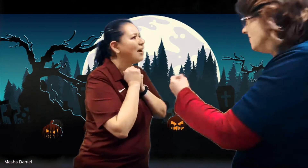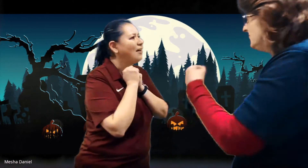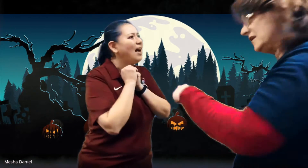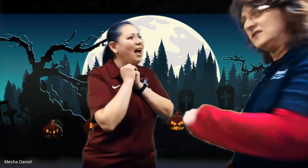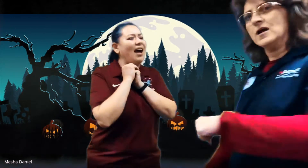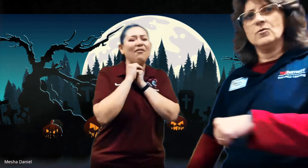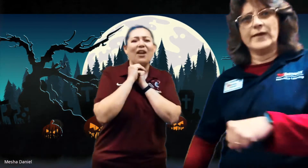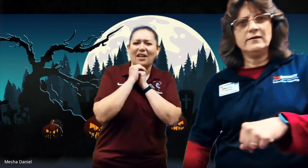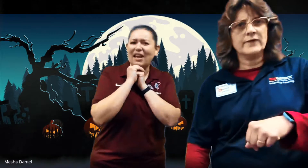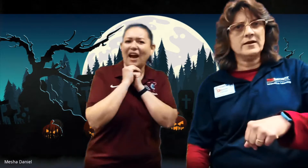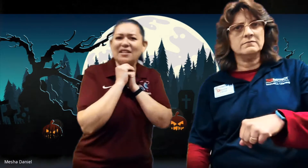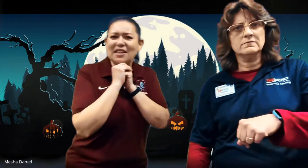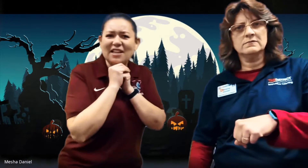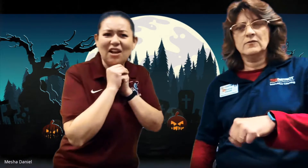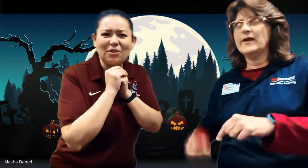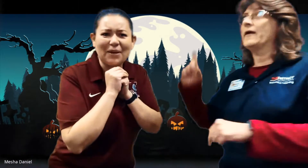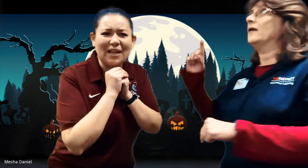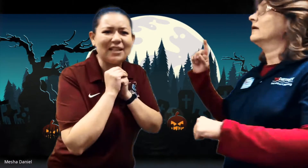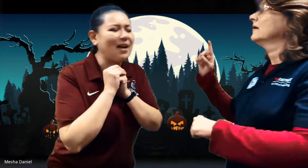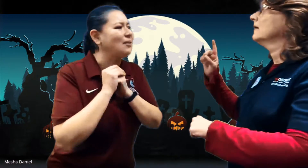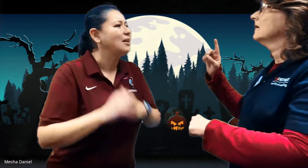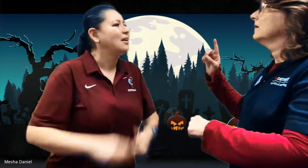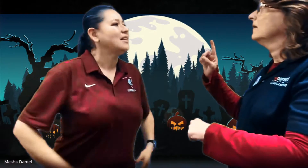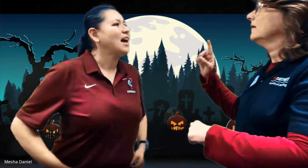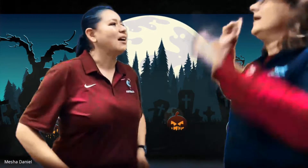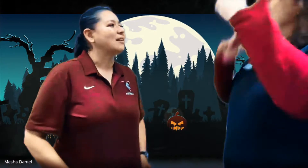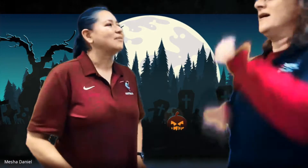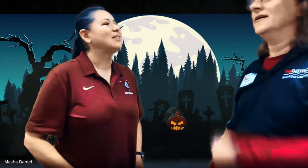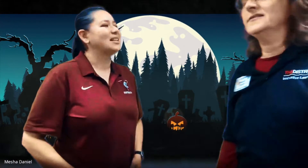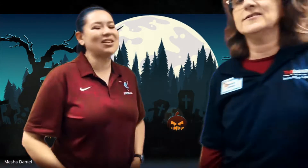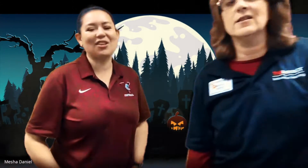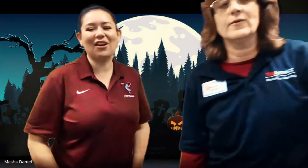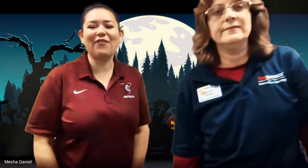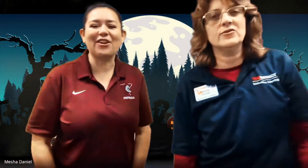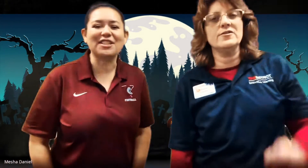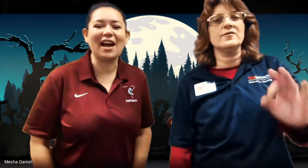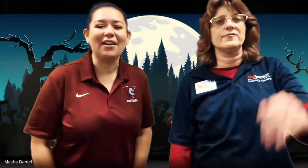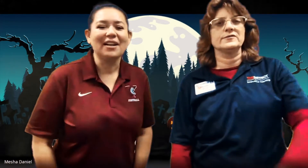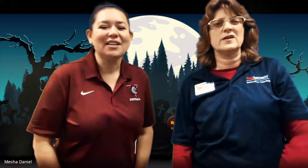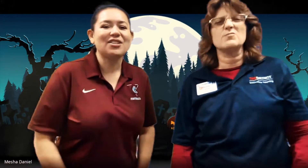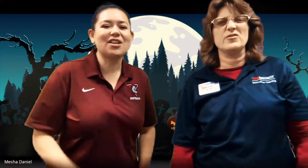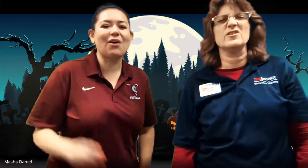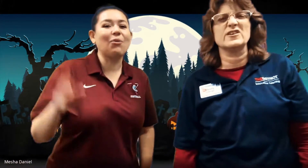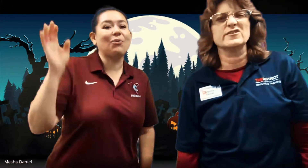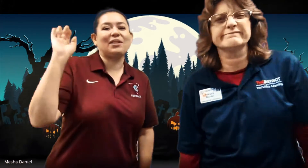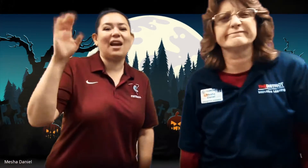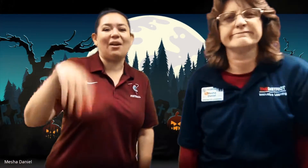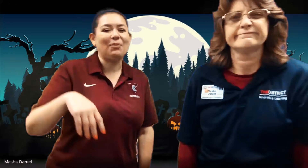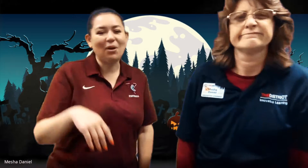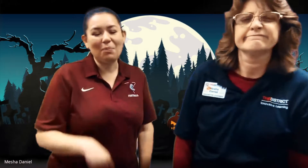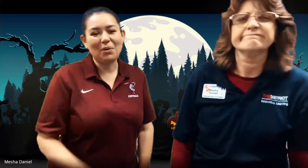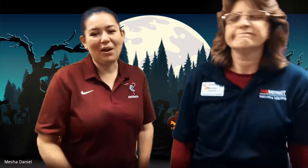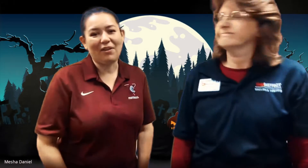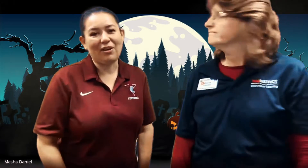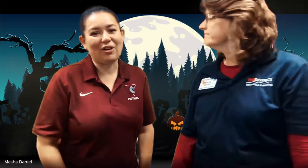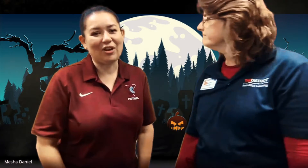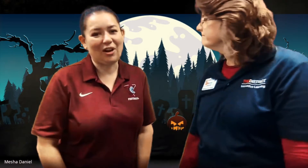have. Today's Halloween. Right? Yeah, today's Halloween. Yeah. It's today's the 31st. So, yeah, we hope you have a good